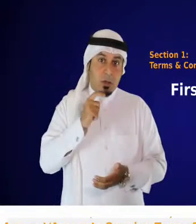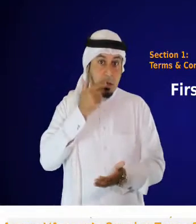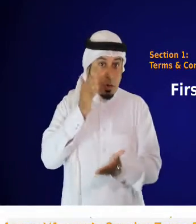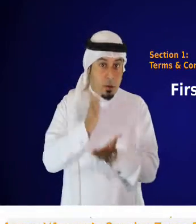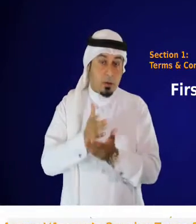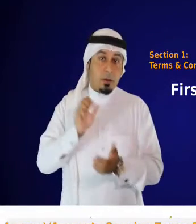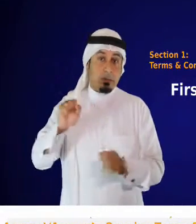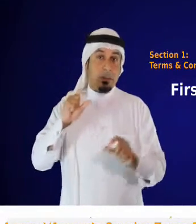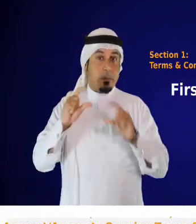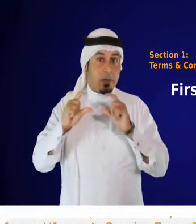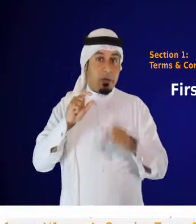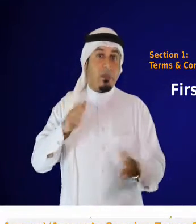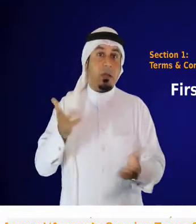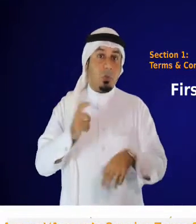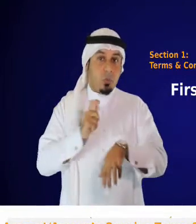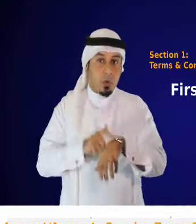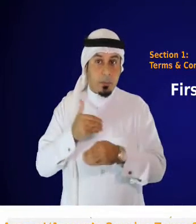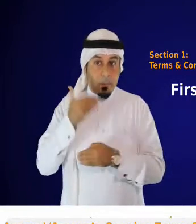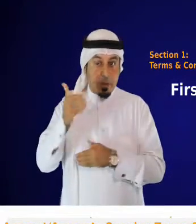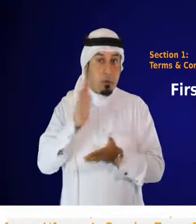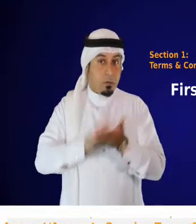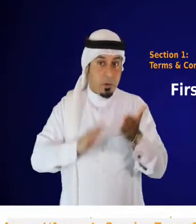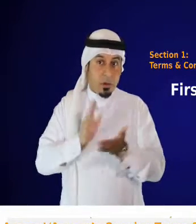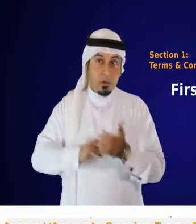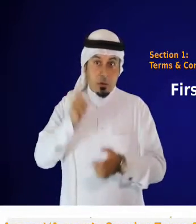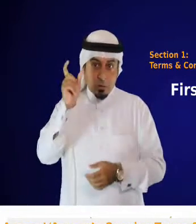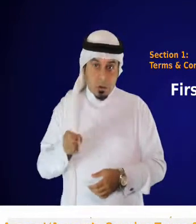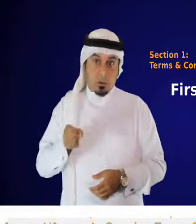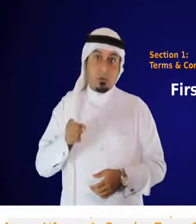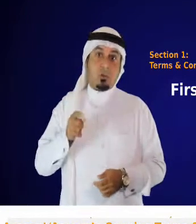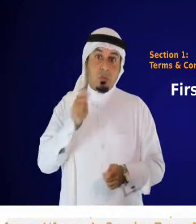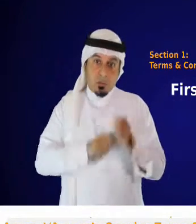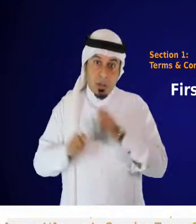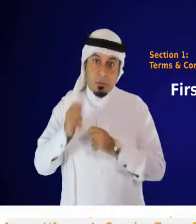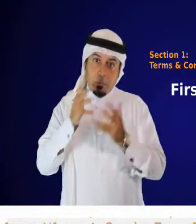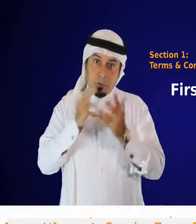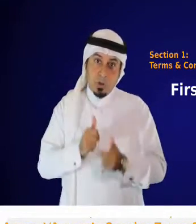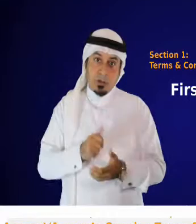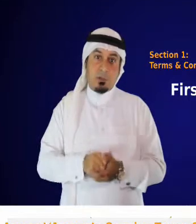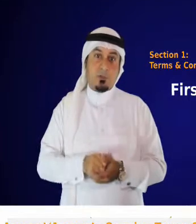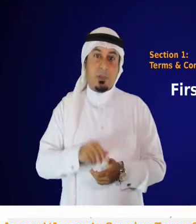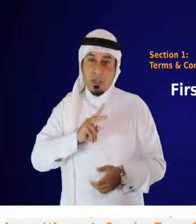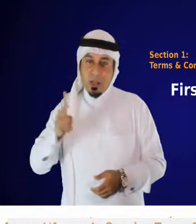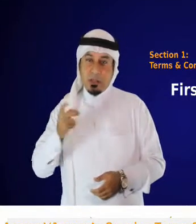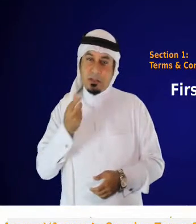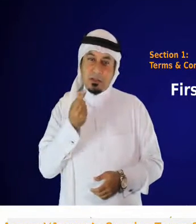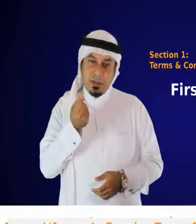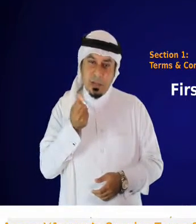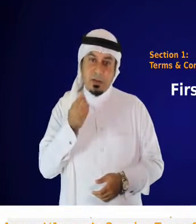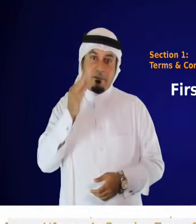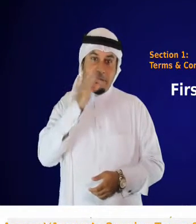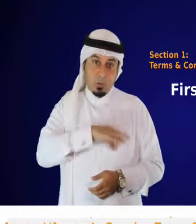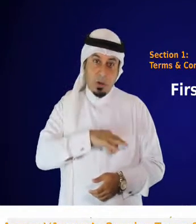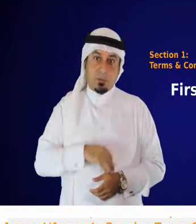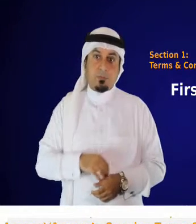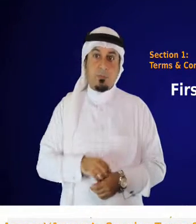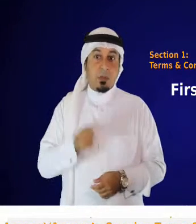means, to change the rate of interest, and in all circumstances the applicable rate is deemed and agreed to have the binding force